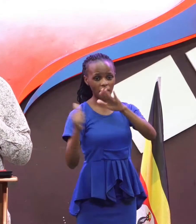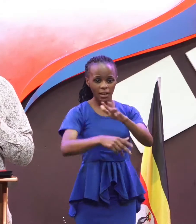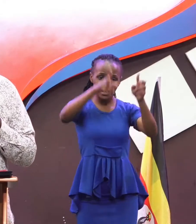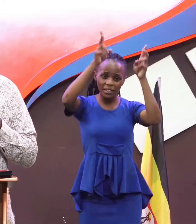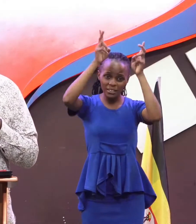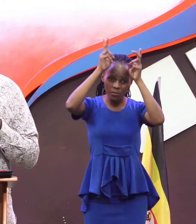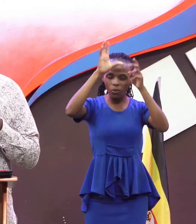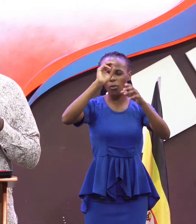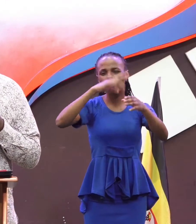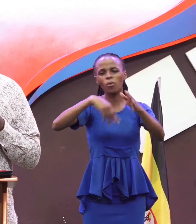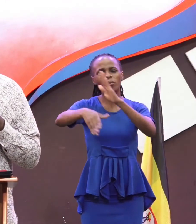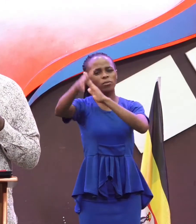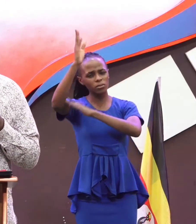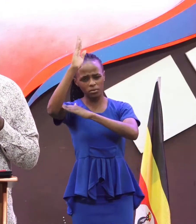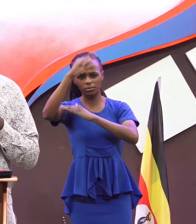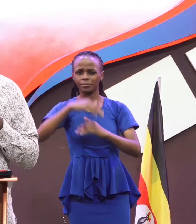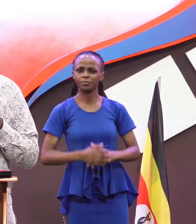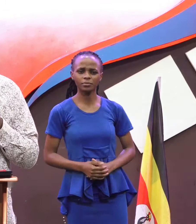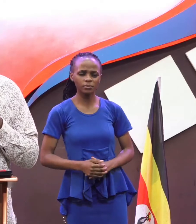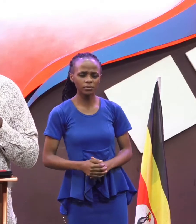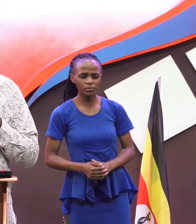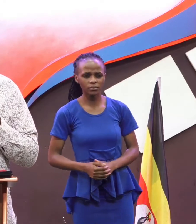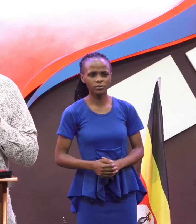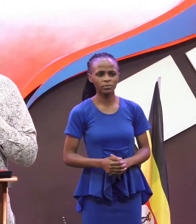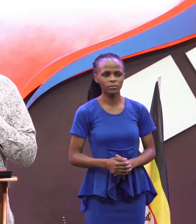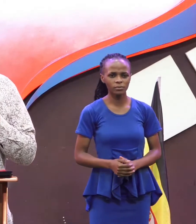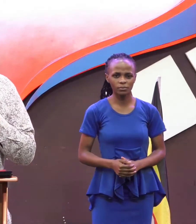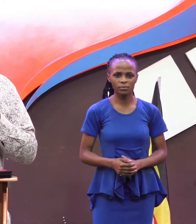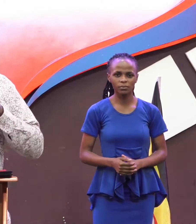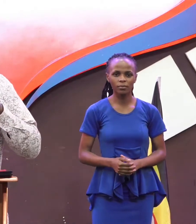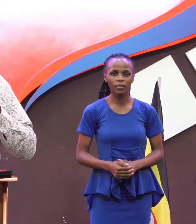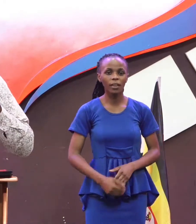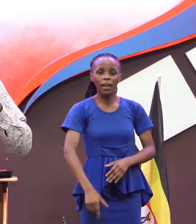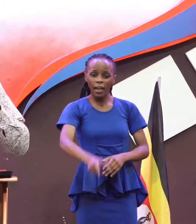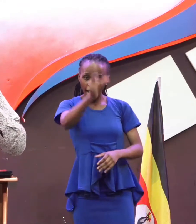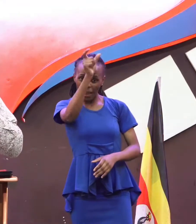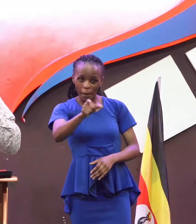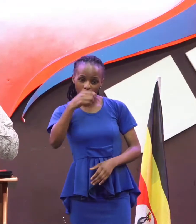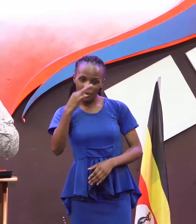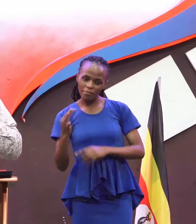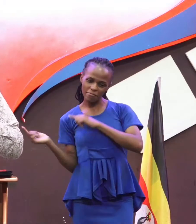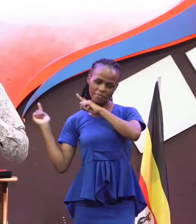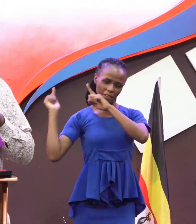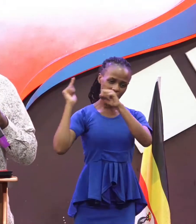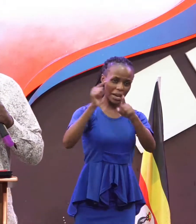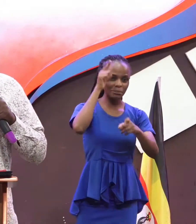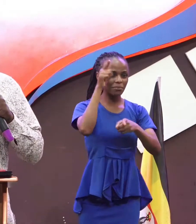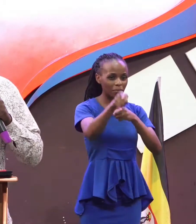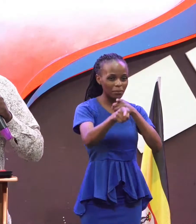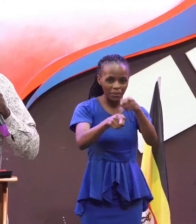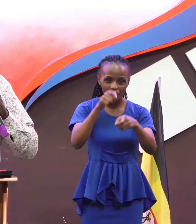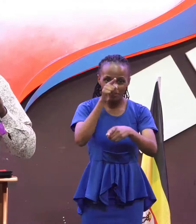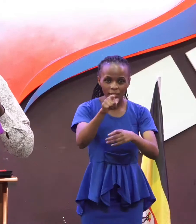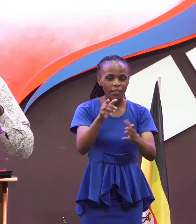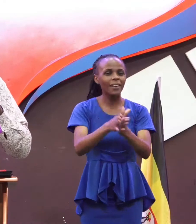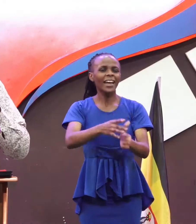Because what you do is what affirms you whether you belong to God or to the devil. If a person comes and